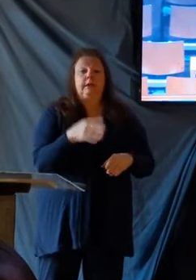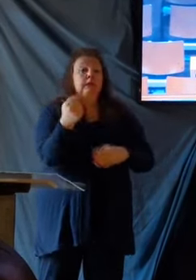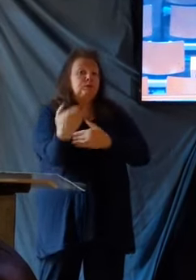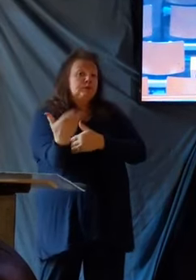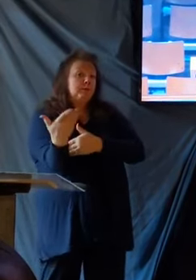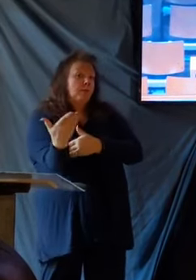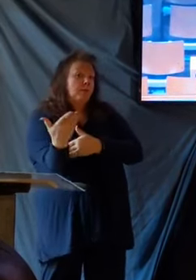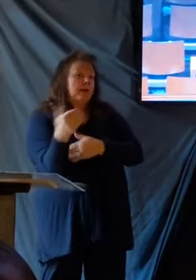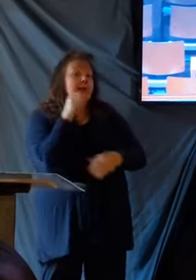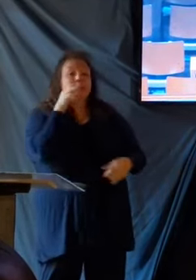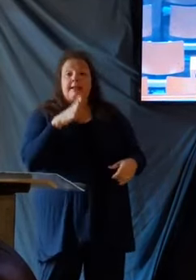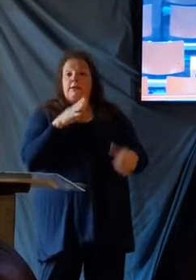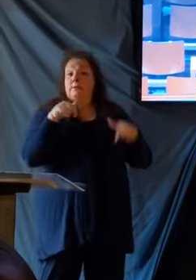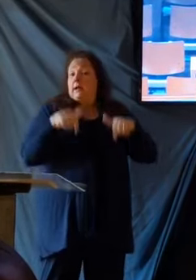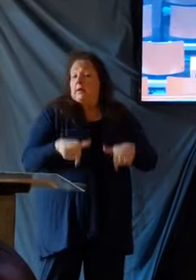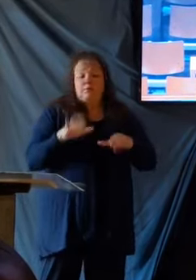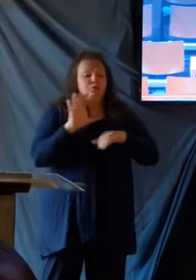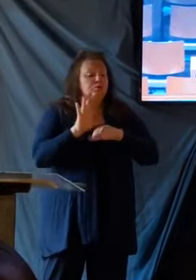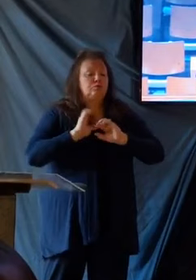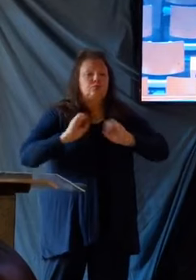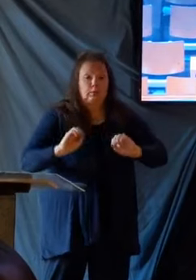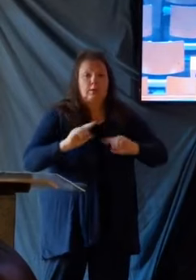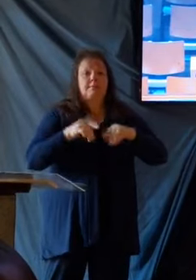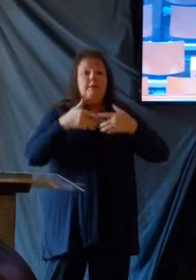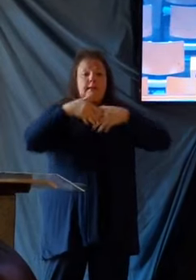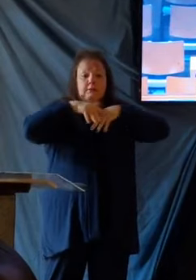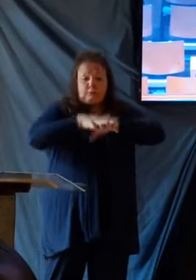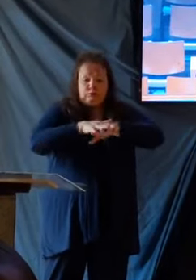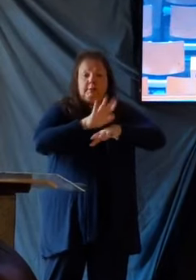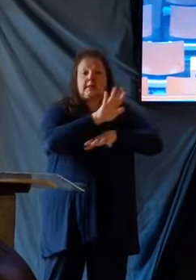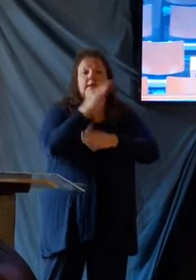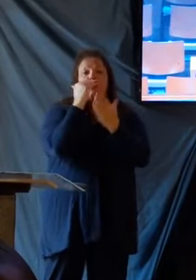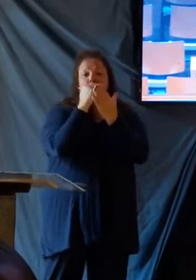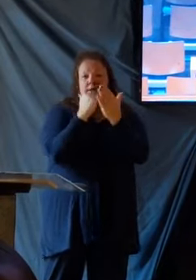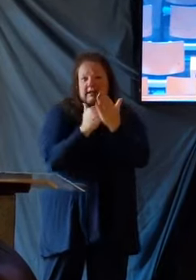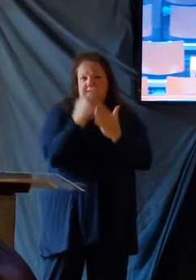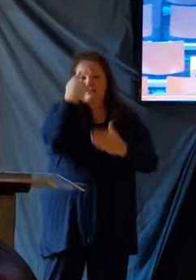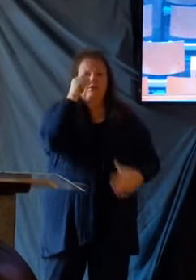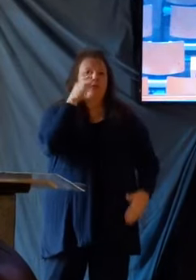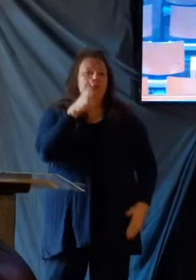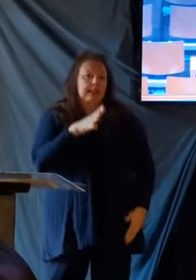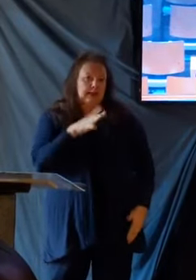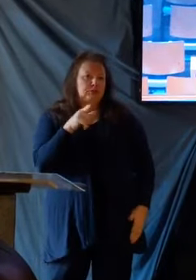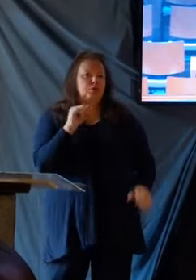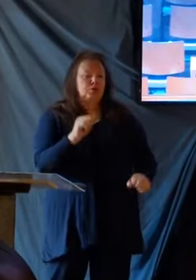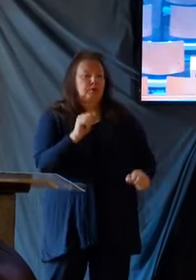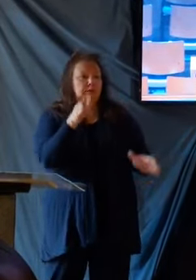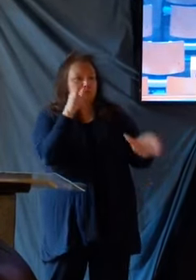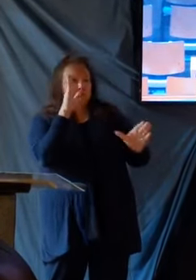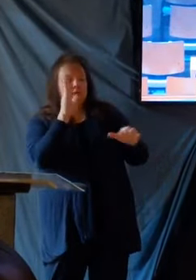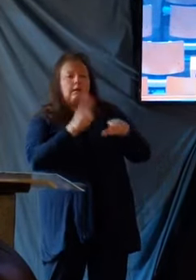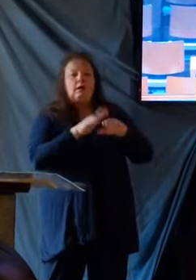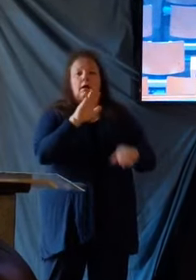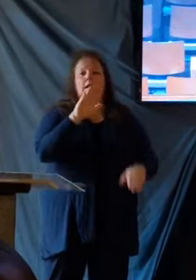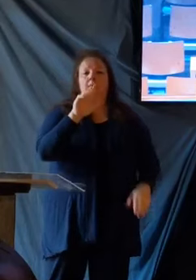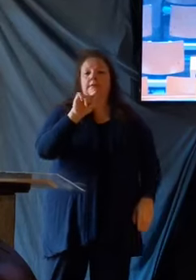Tuesday morning, the ladies do not meet here at the building, but they are streaming for the ladies. So you can tune in to Titus